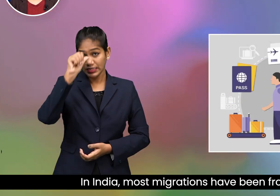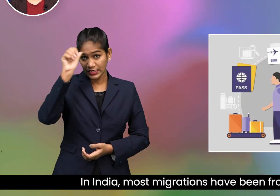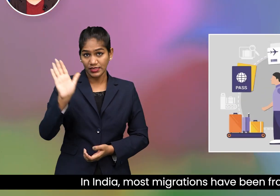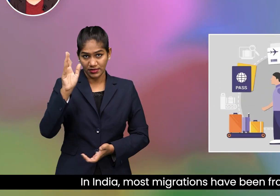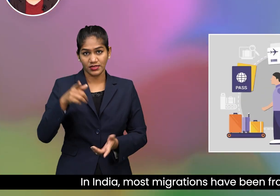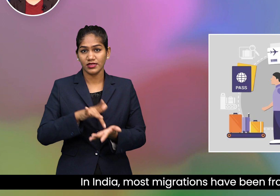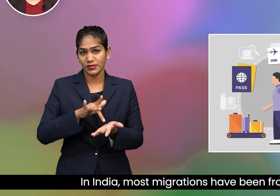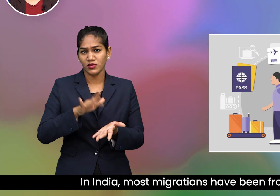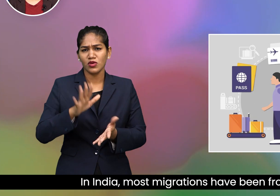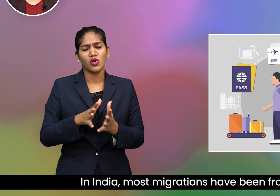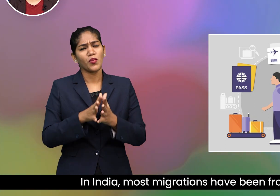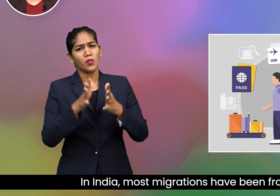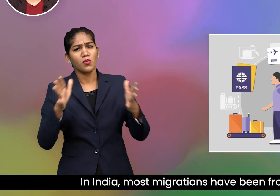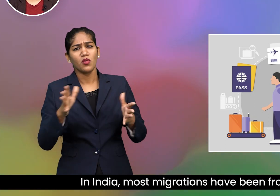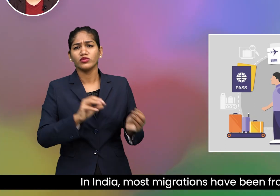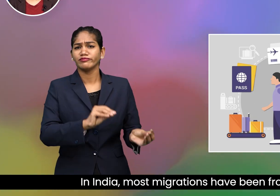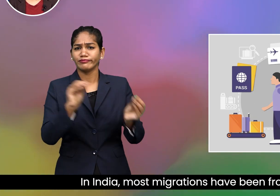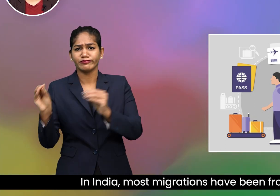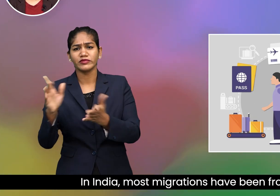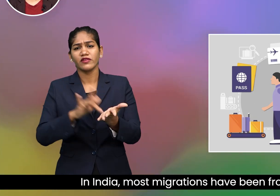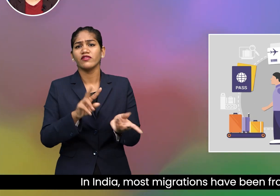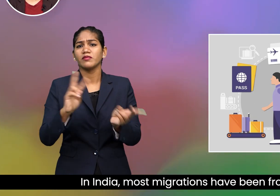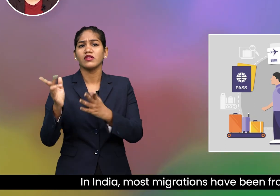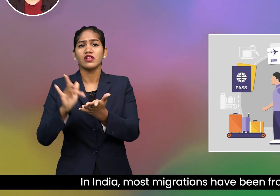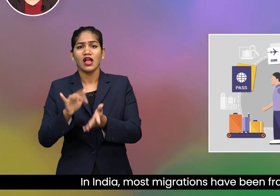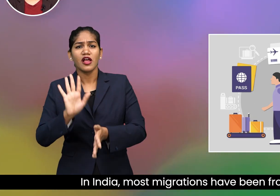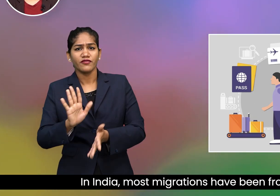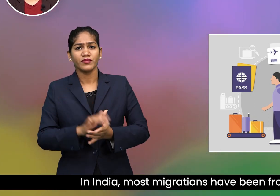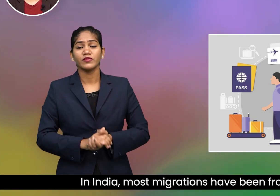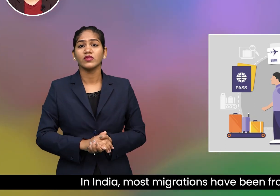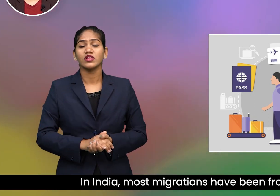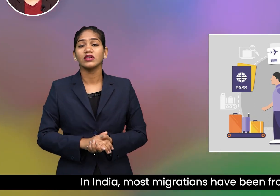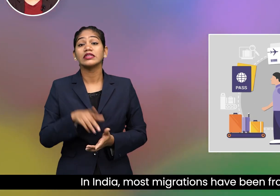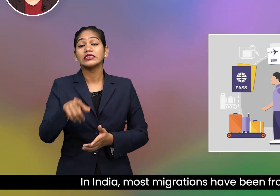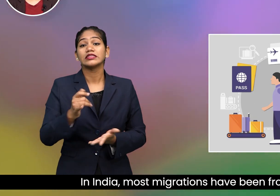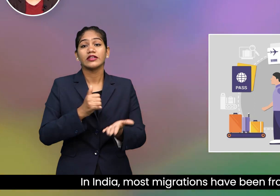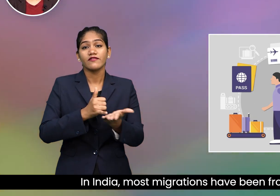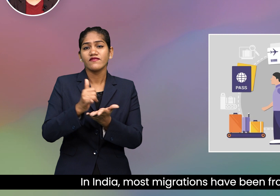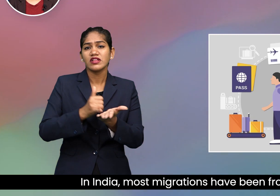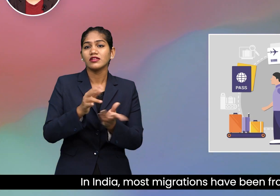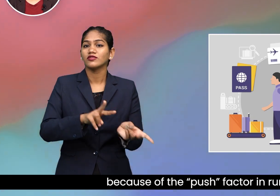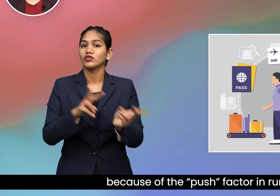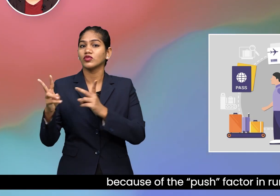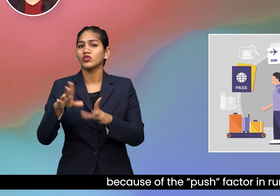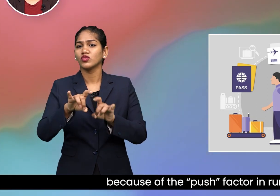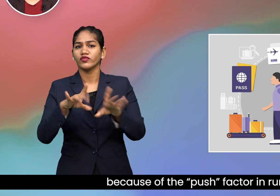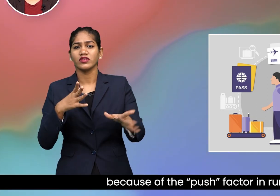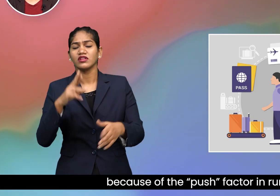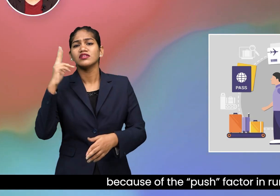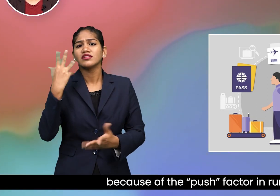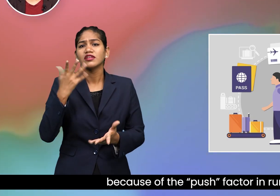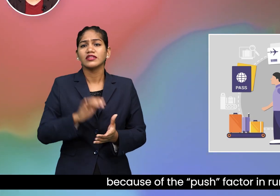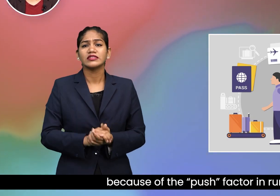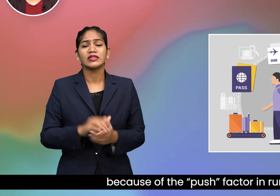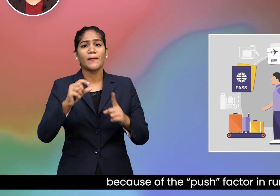In India, most migrations have been from rural to urban because of the